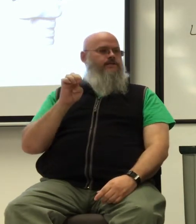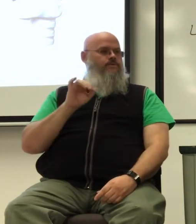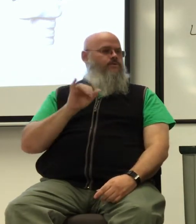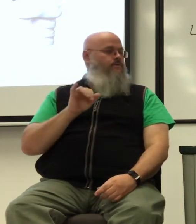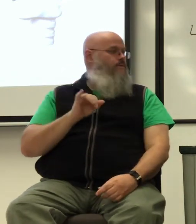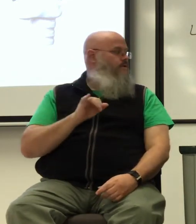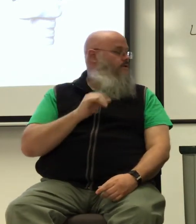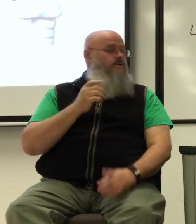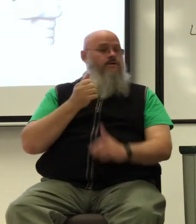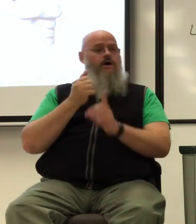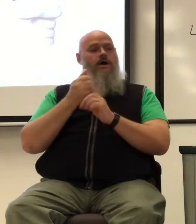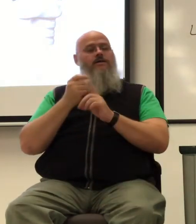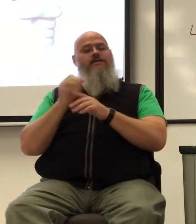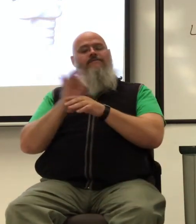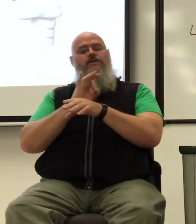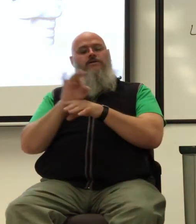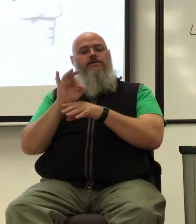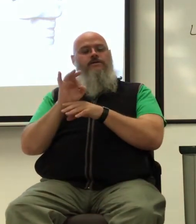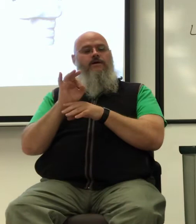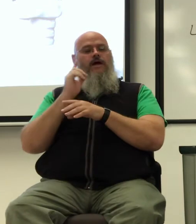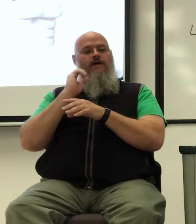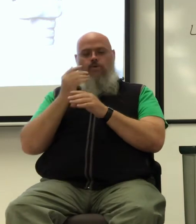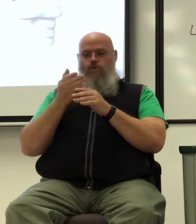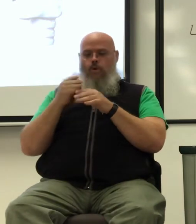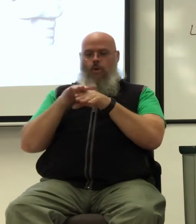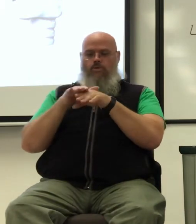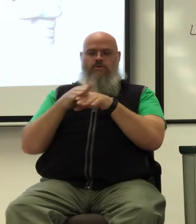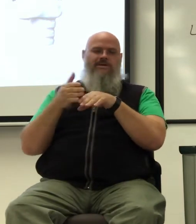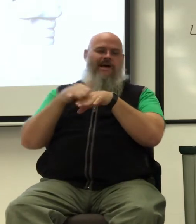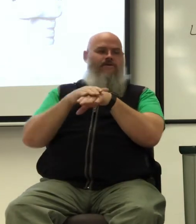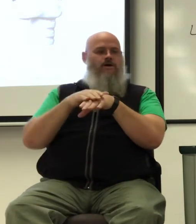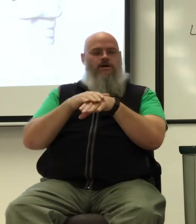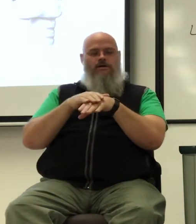Its function is to cover glottis.